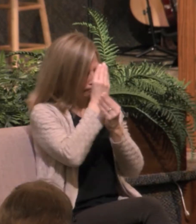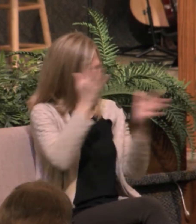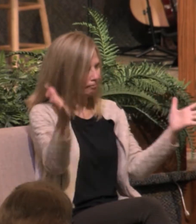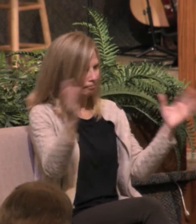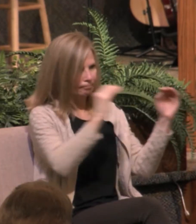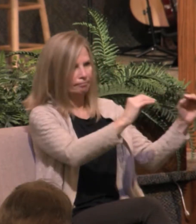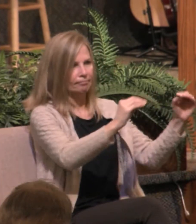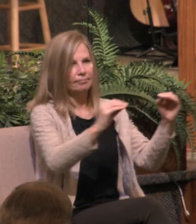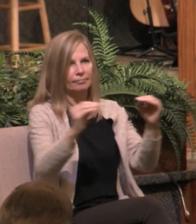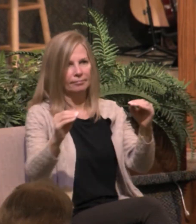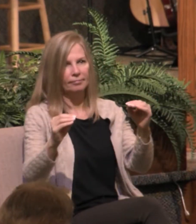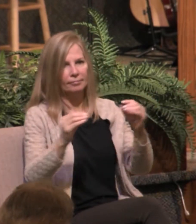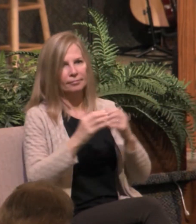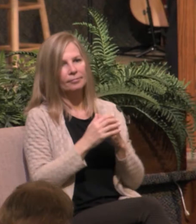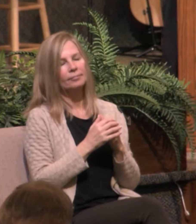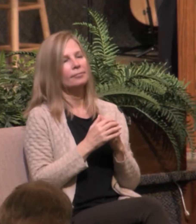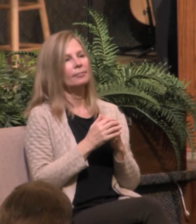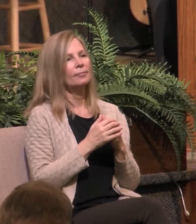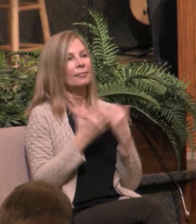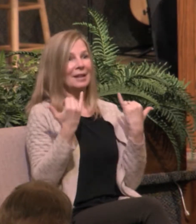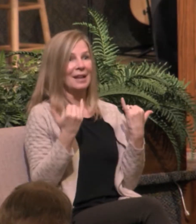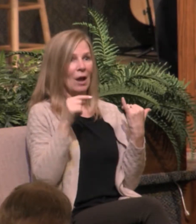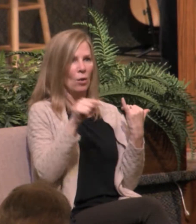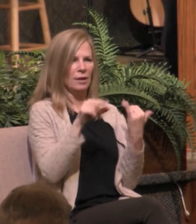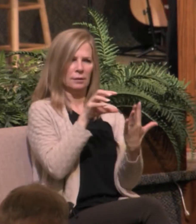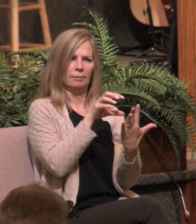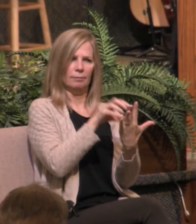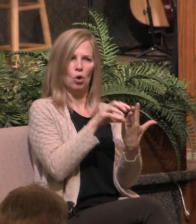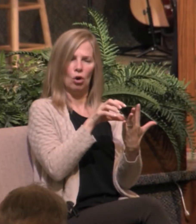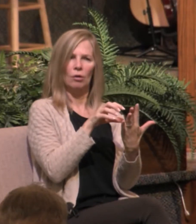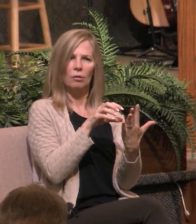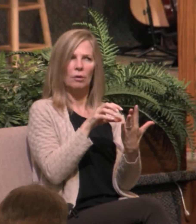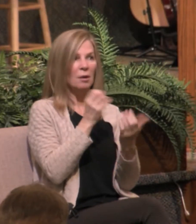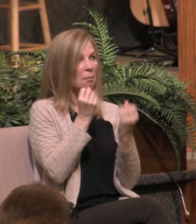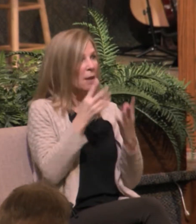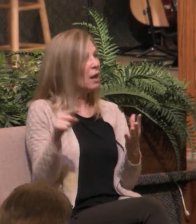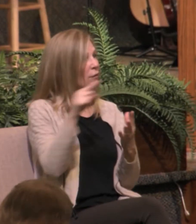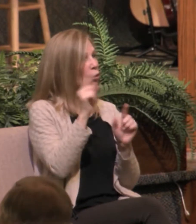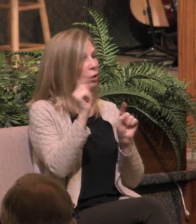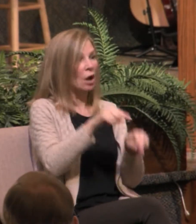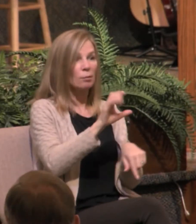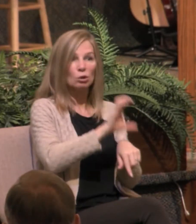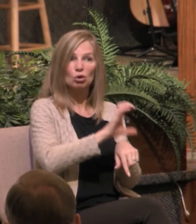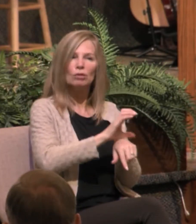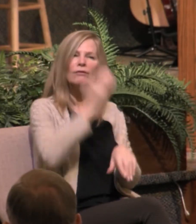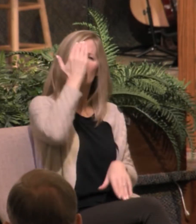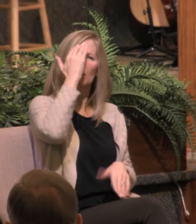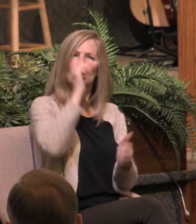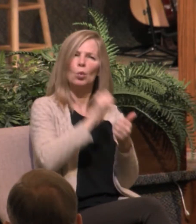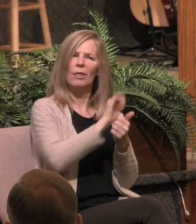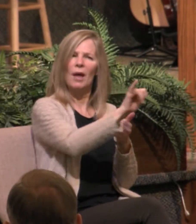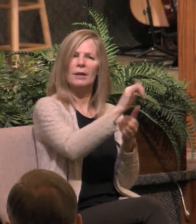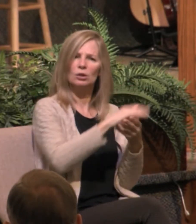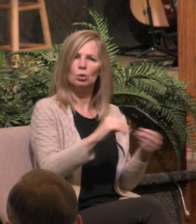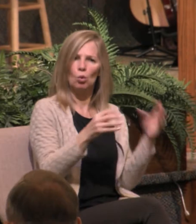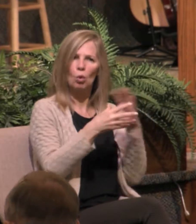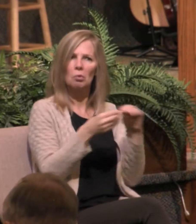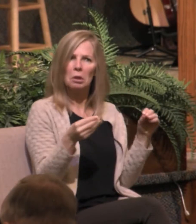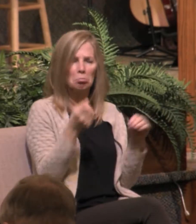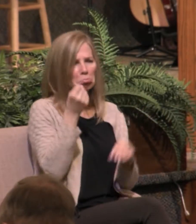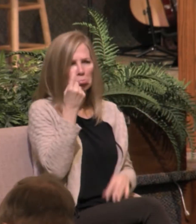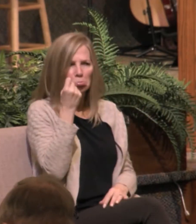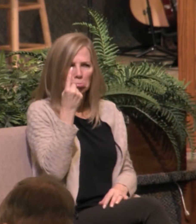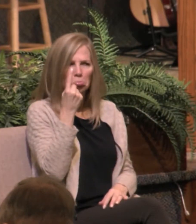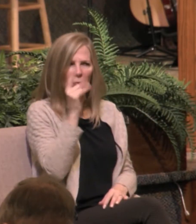Now, here's where I want to slow down a little bit. Because many of you, if you've been in church, you're familiar at least with the outlines of that story. We understand